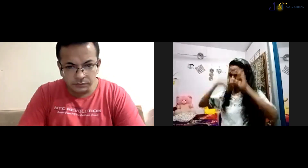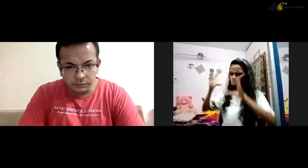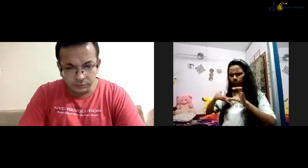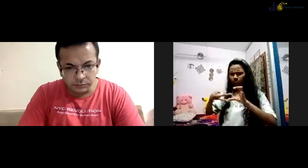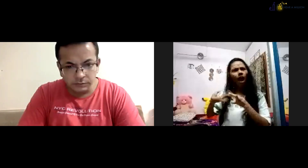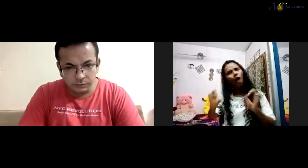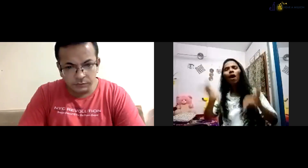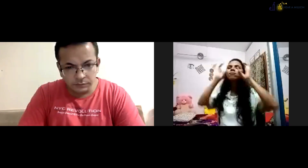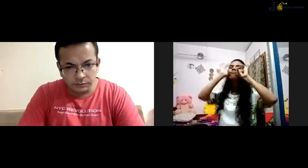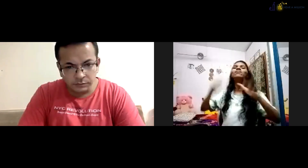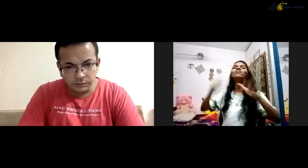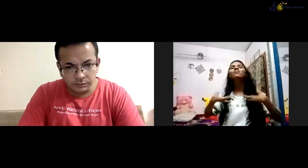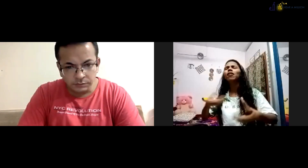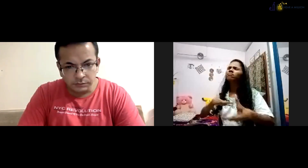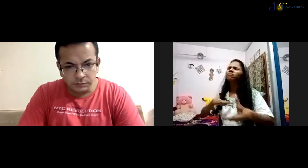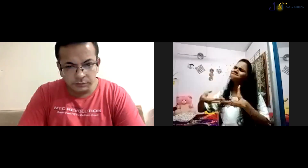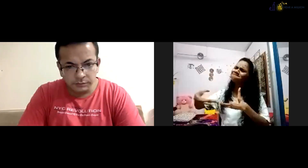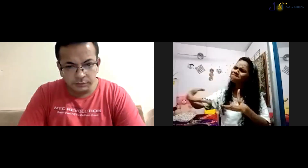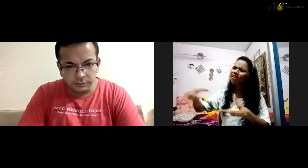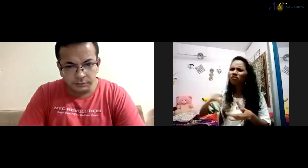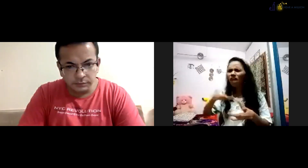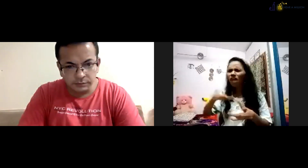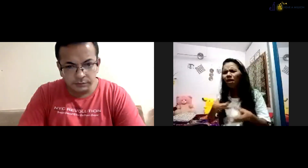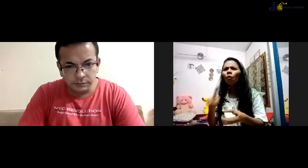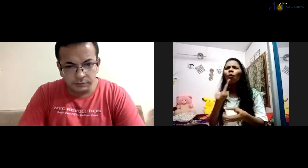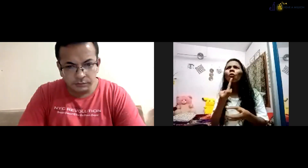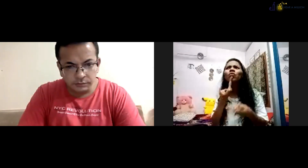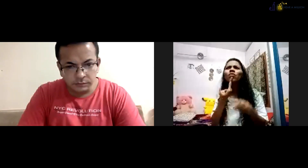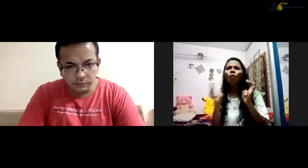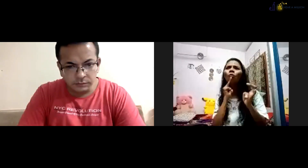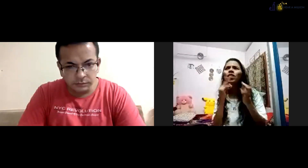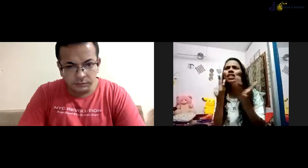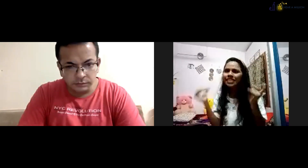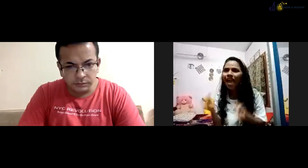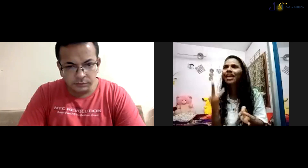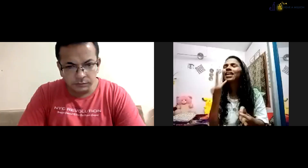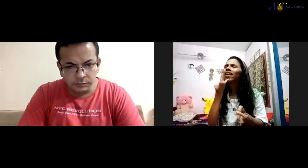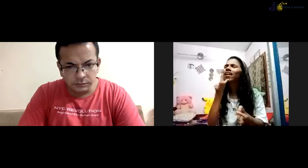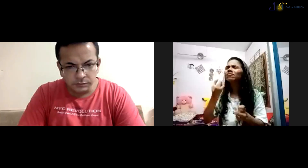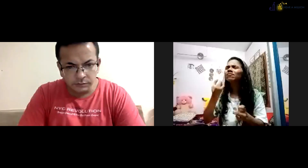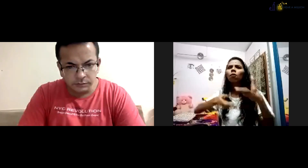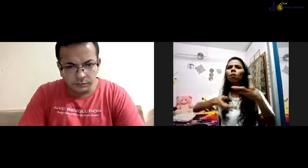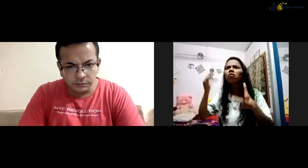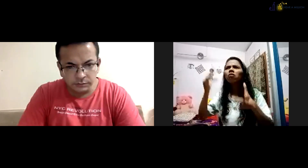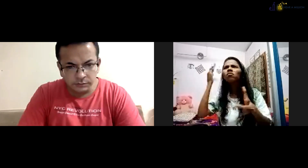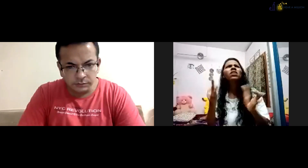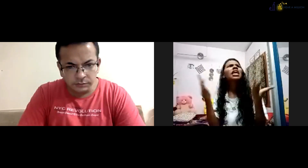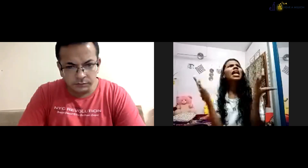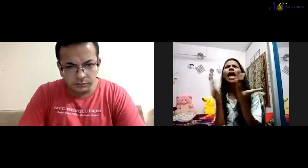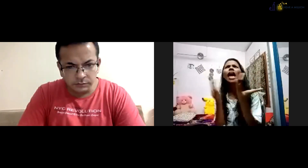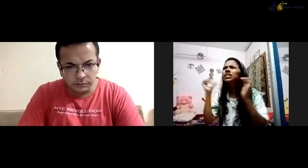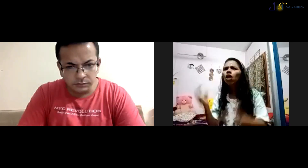friends who have. I also have the relatives who were helping me. So things were going on, but